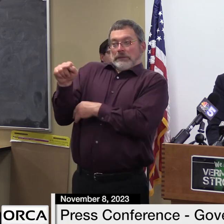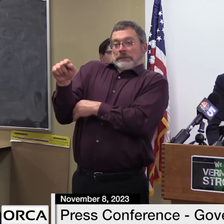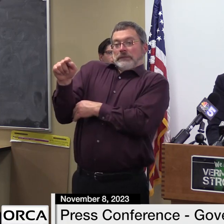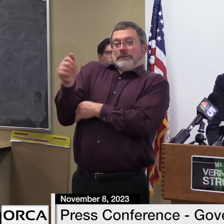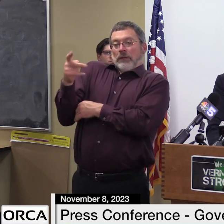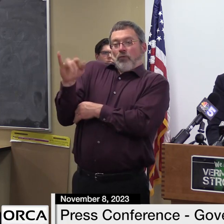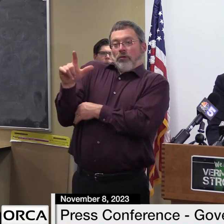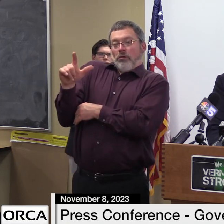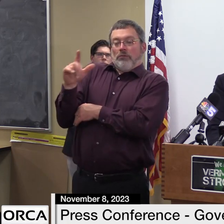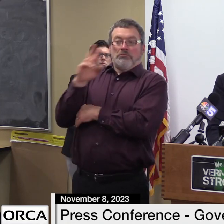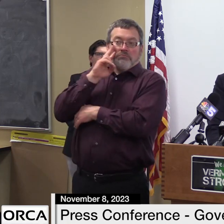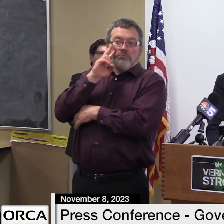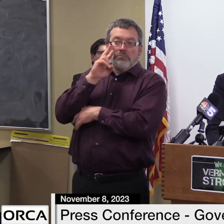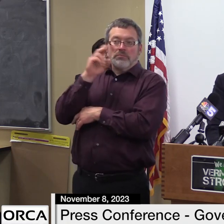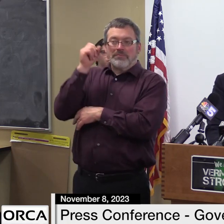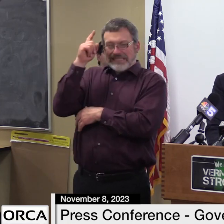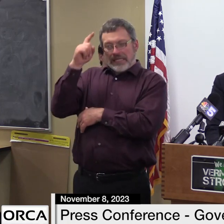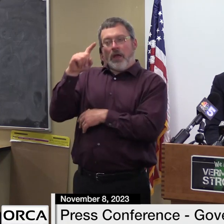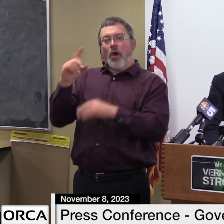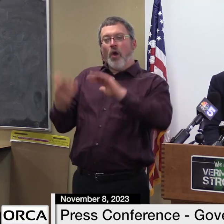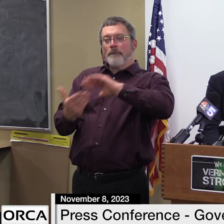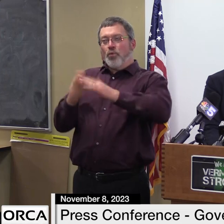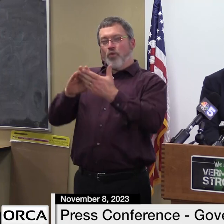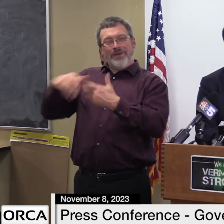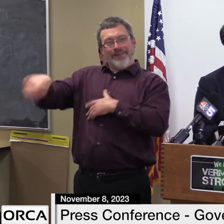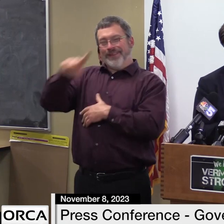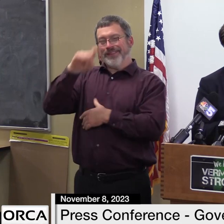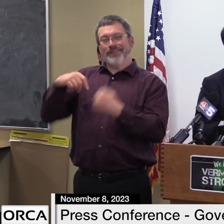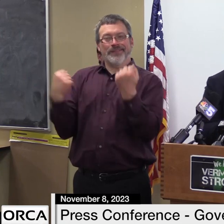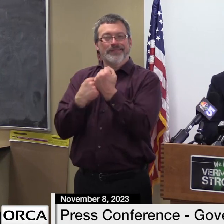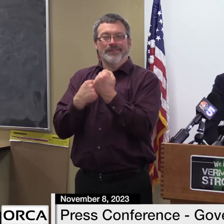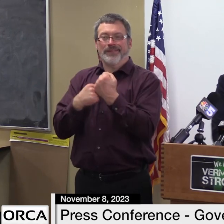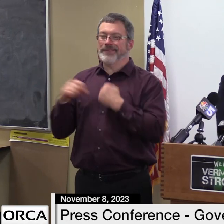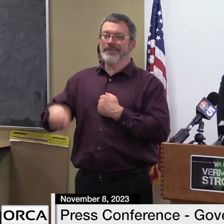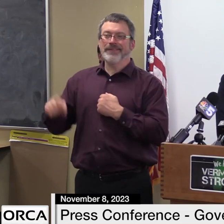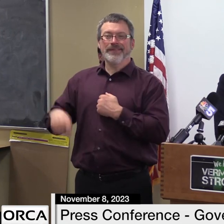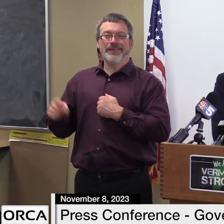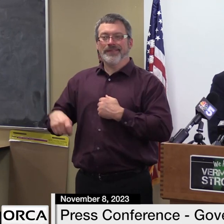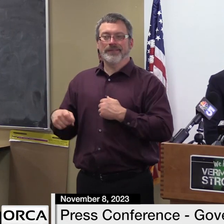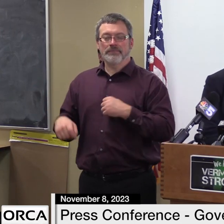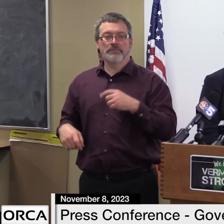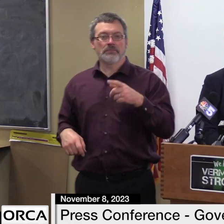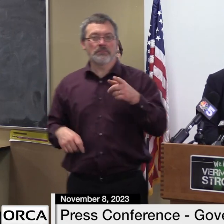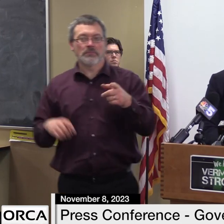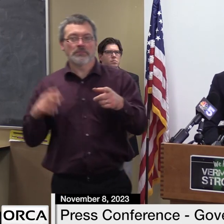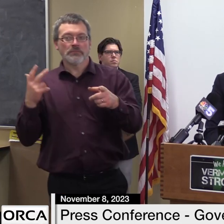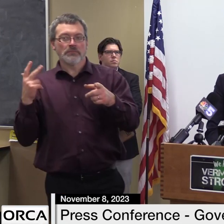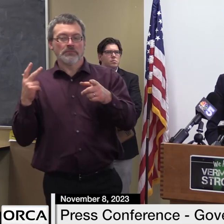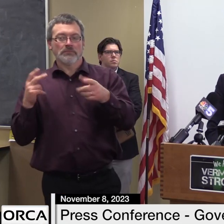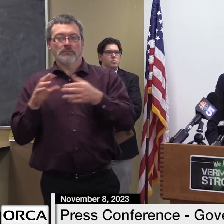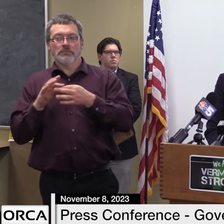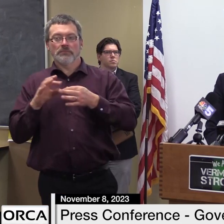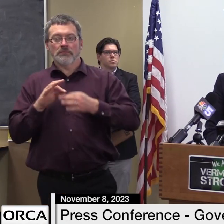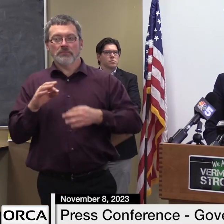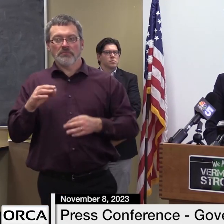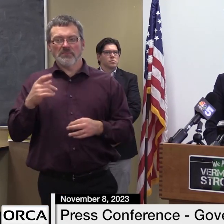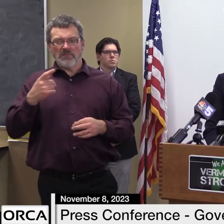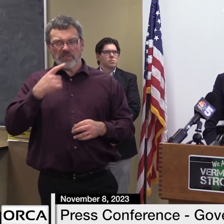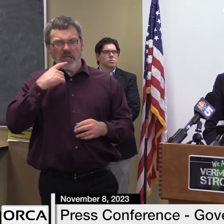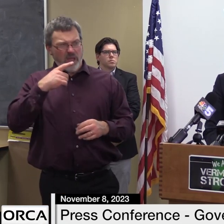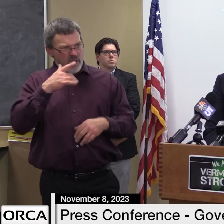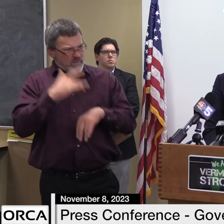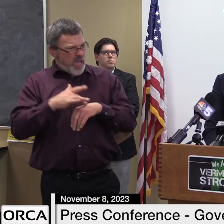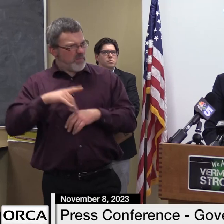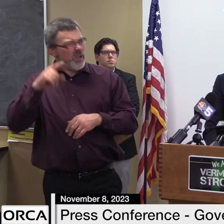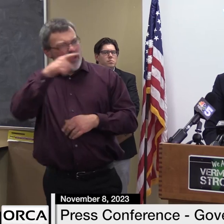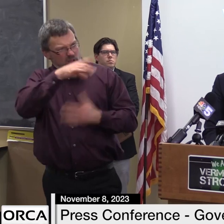really make that happen in partnerships, as the governor mentioned. Are you able to share where some of these might be? Well, we look at the areas of